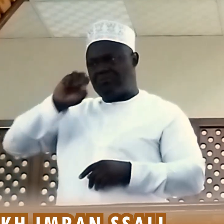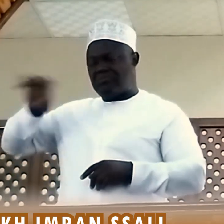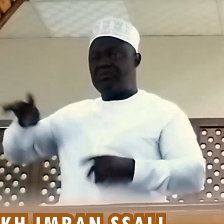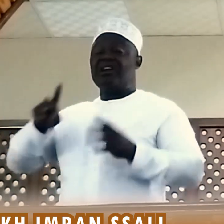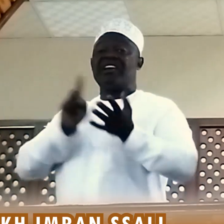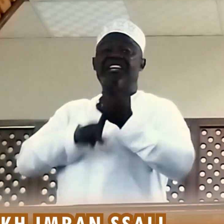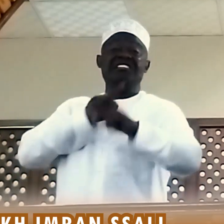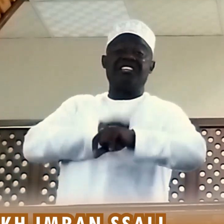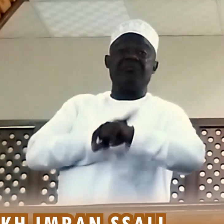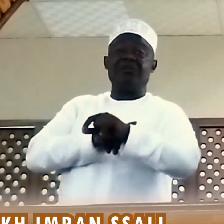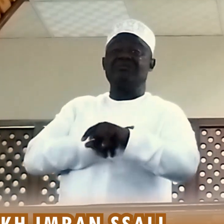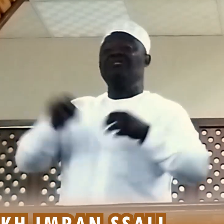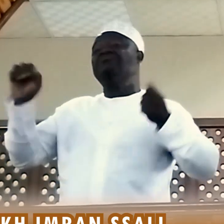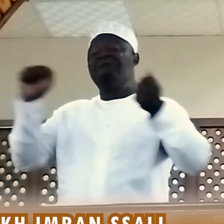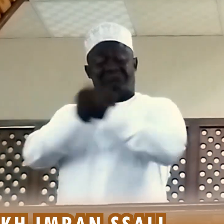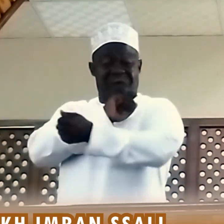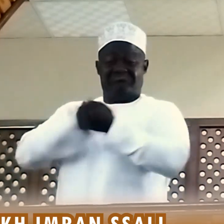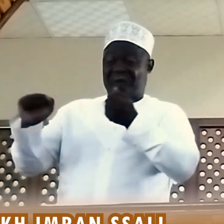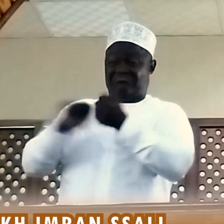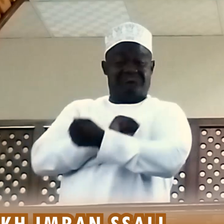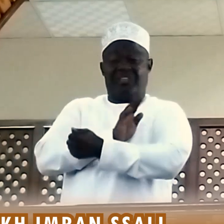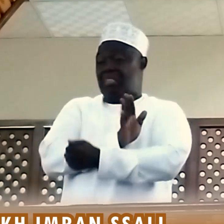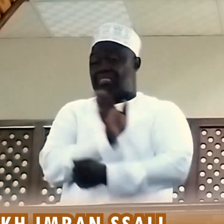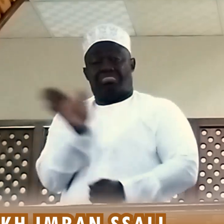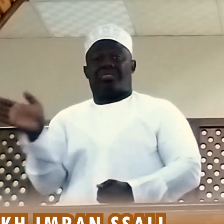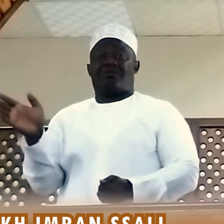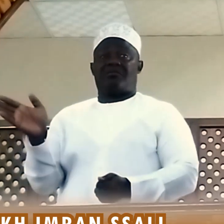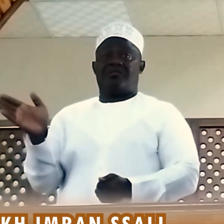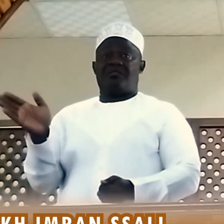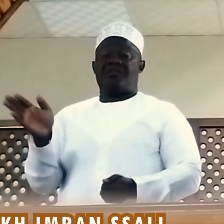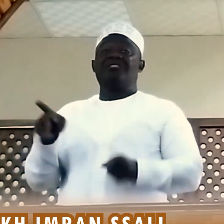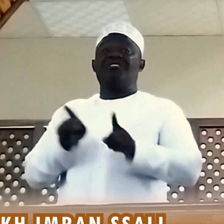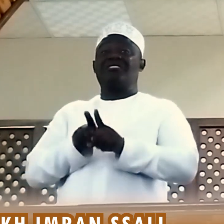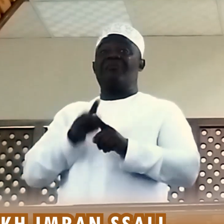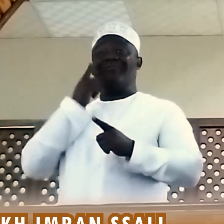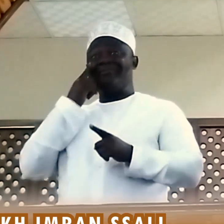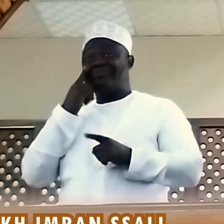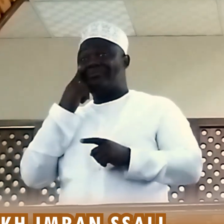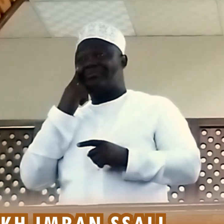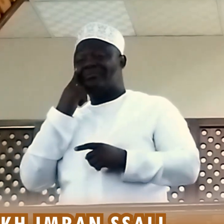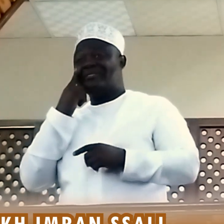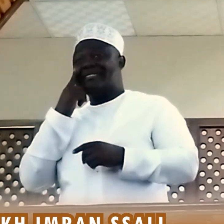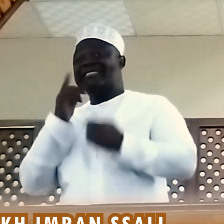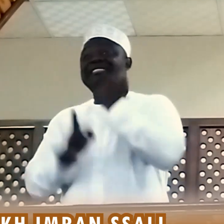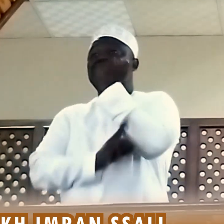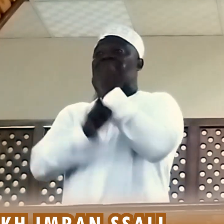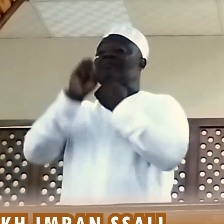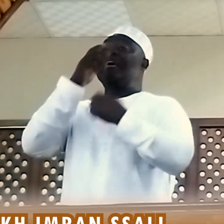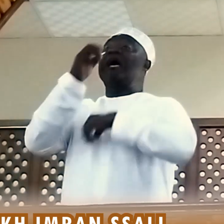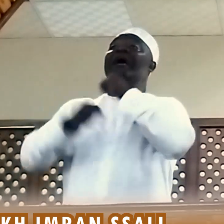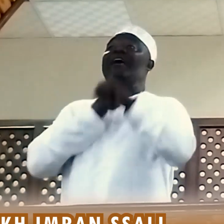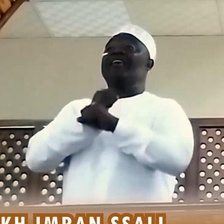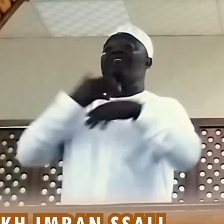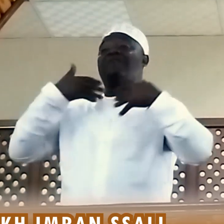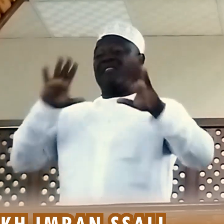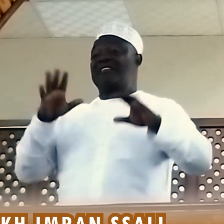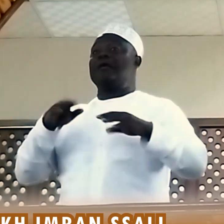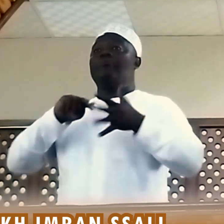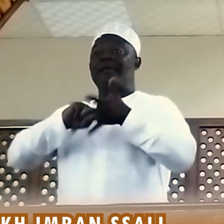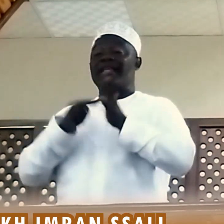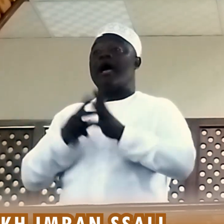nga tobifunamu baraka bigenda naye ng'olaba toyina ky'okoze omwaka ne guggwako, Allah ajja